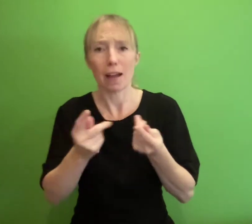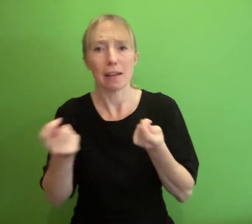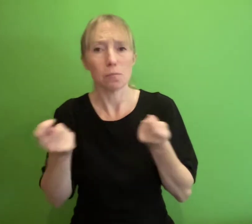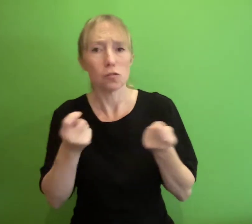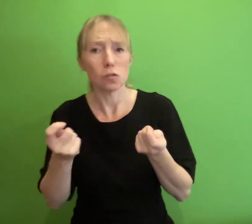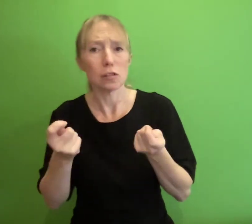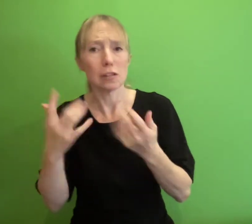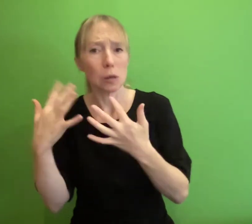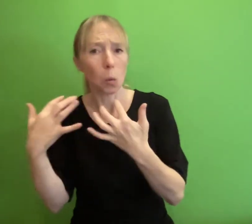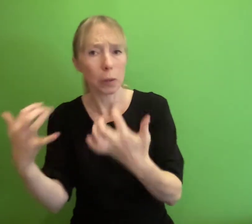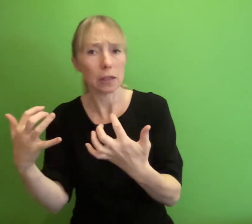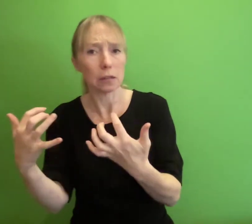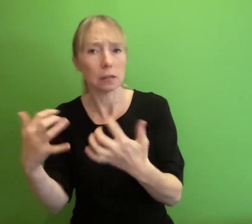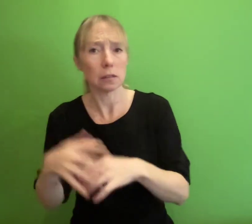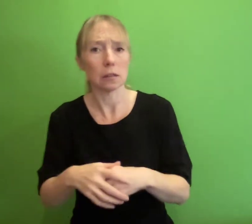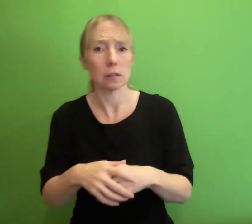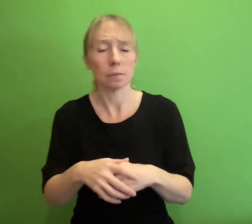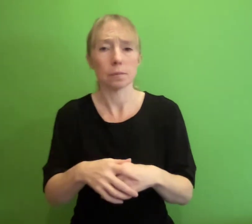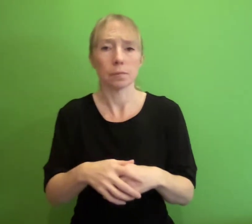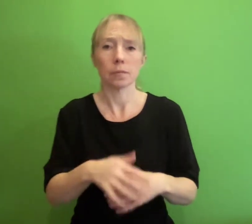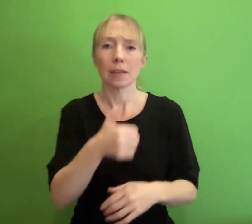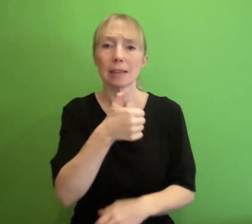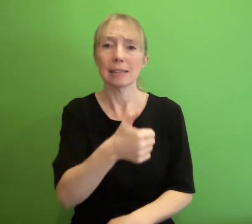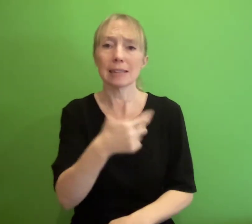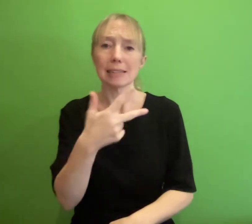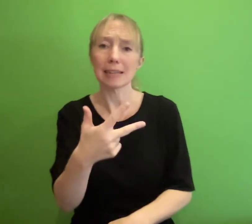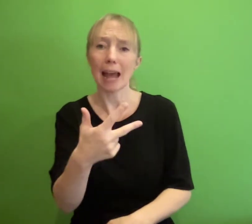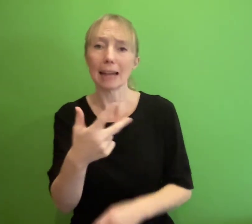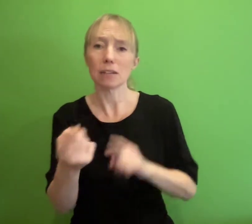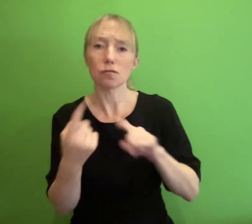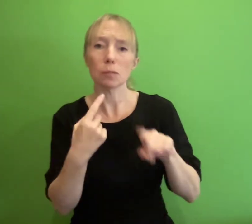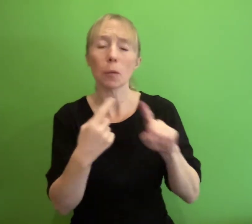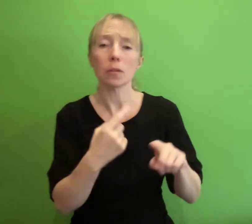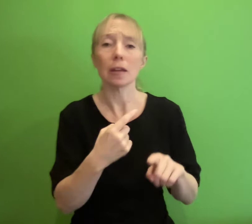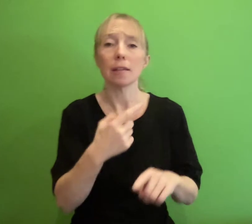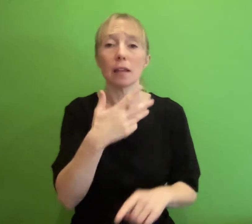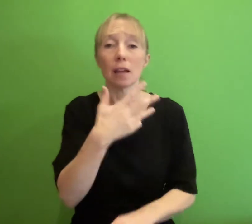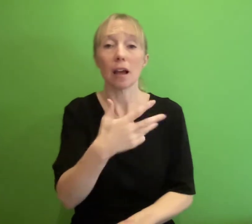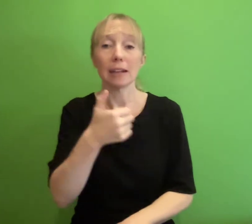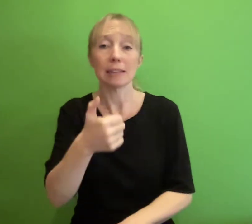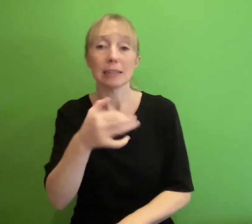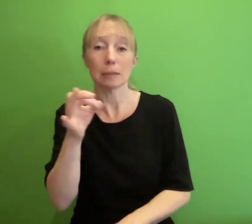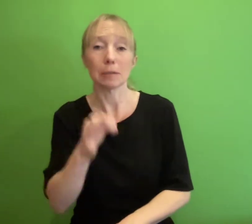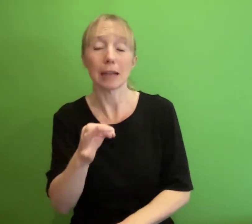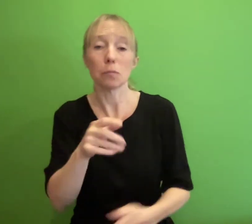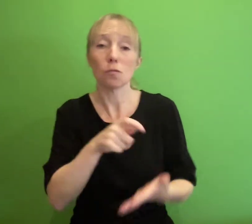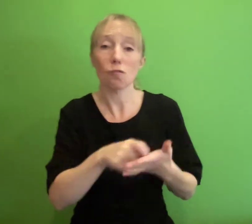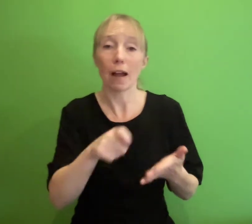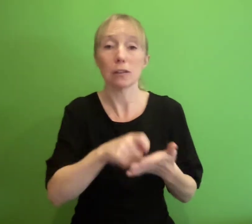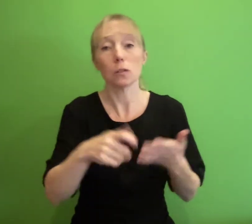audiences. 68 responses, of which 96% were writers or poets, and